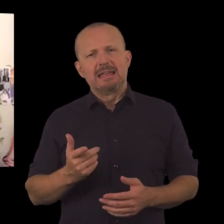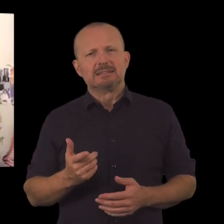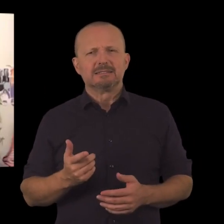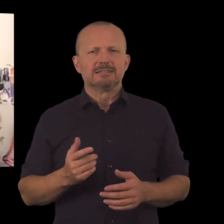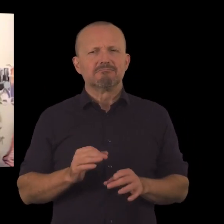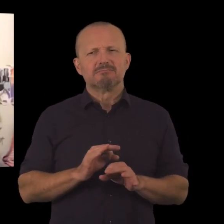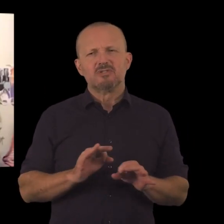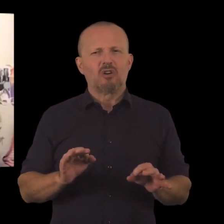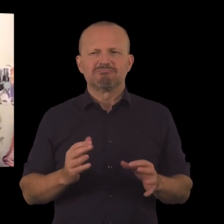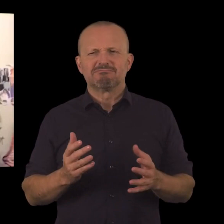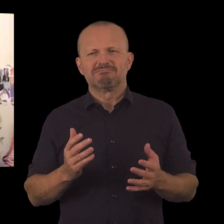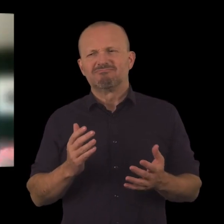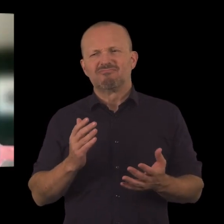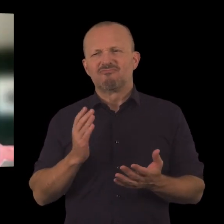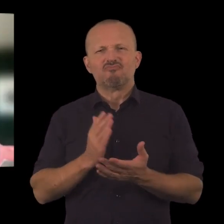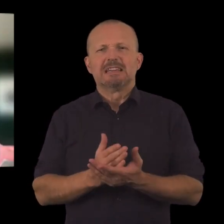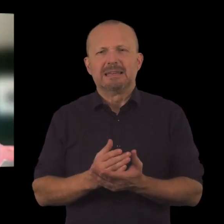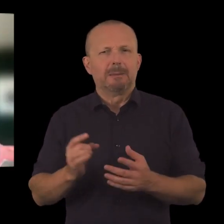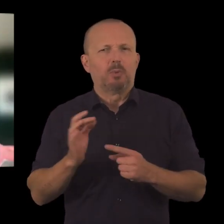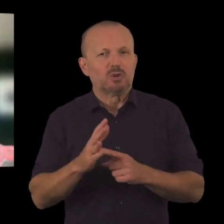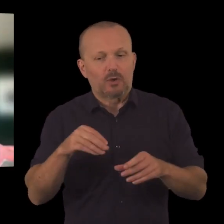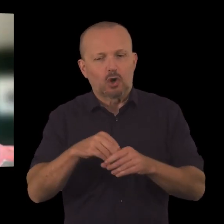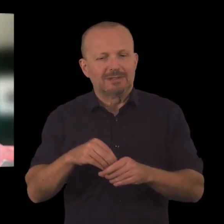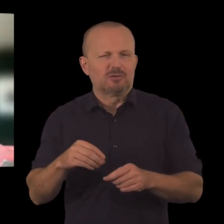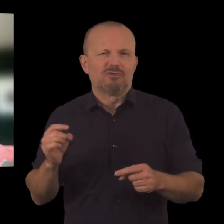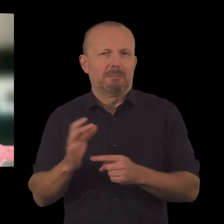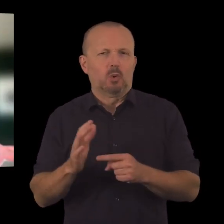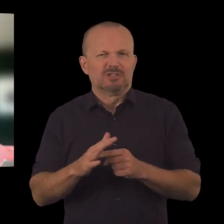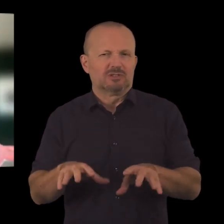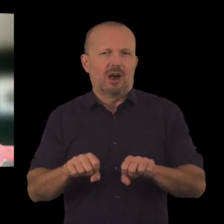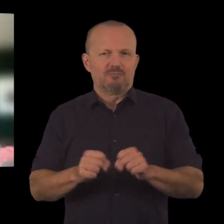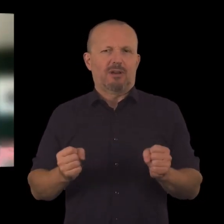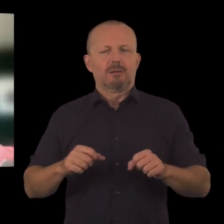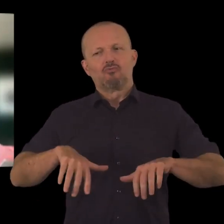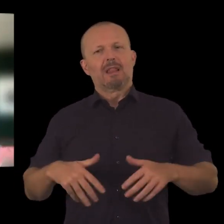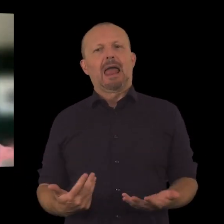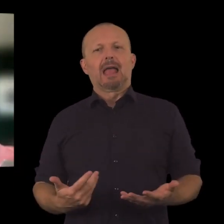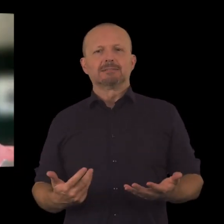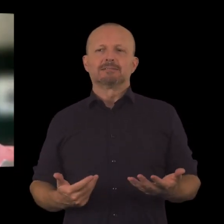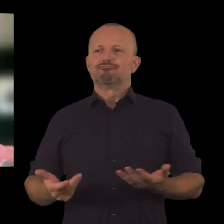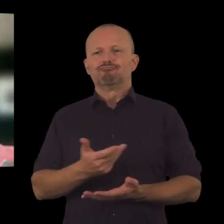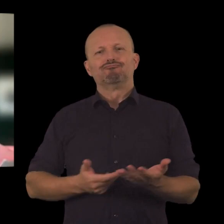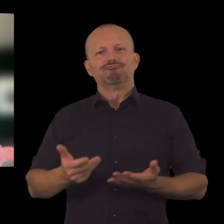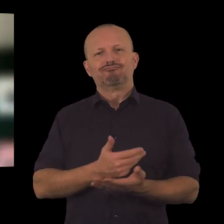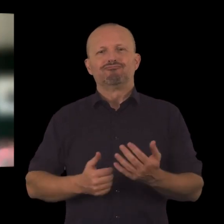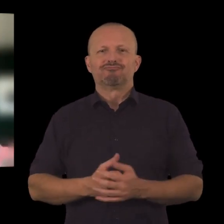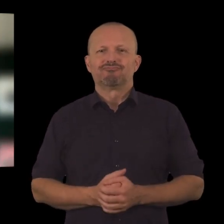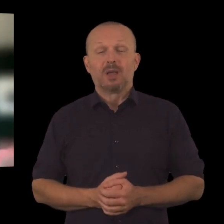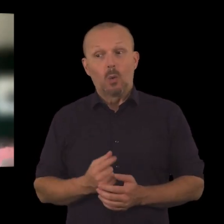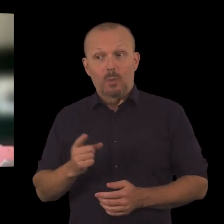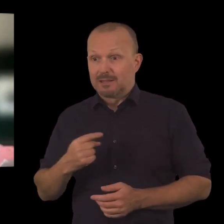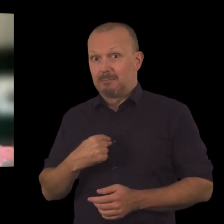then I went, oh God. Yeah. Don't worry. This is people do that all the time. I've done it before.